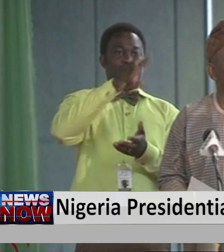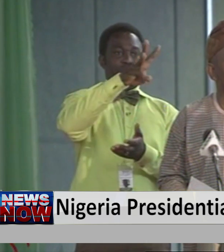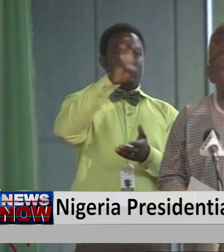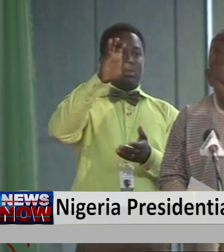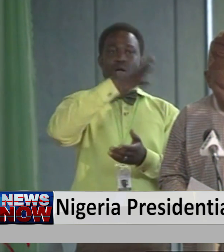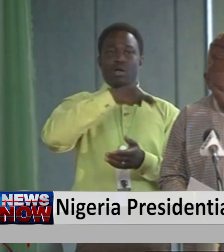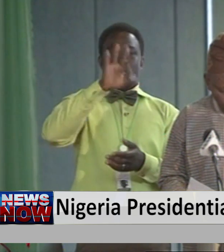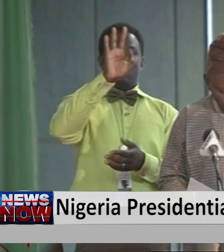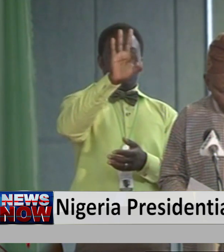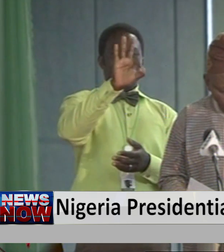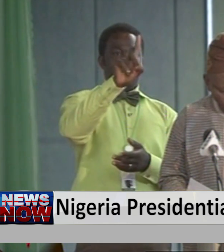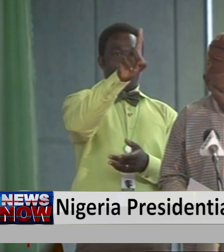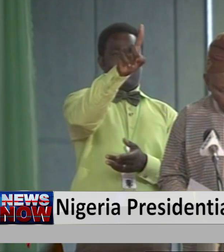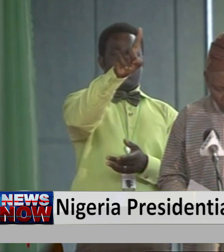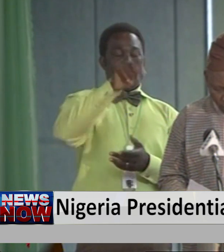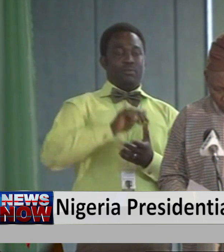300,691.